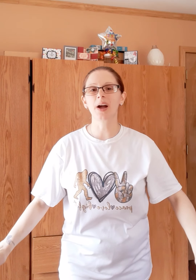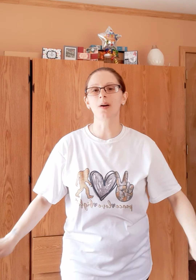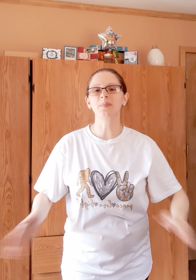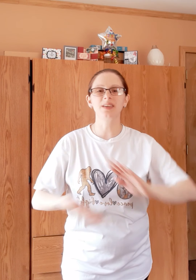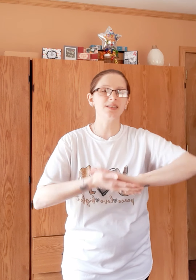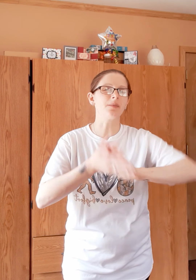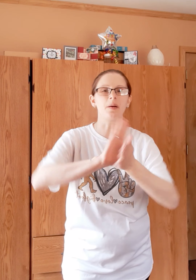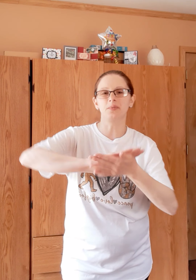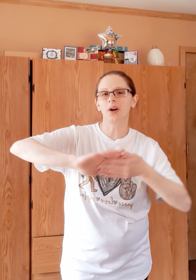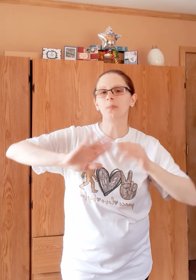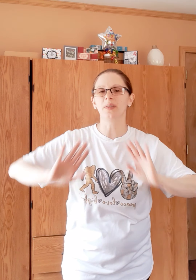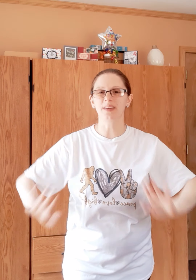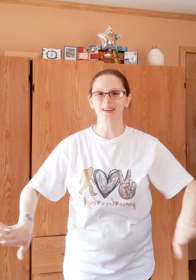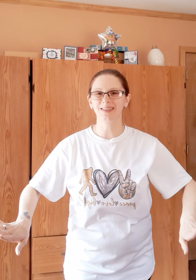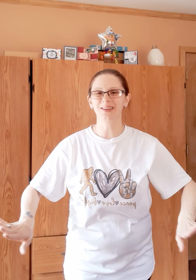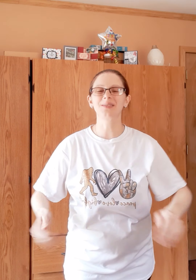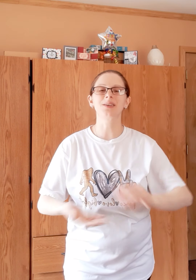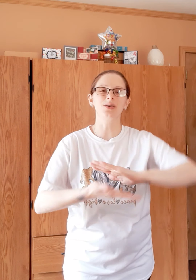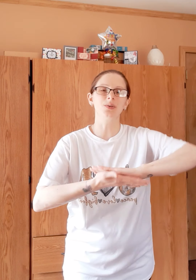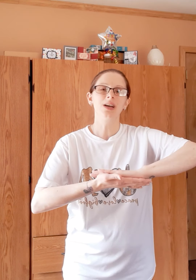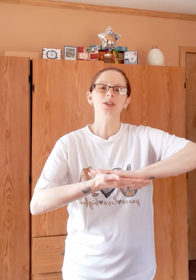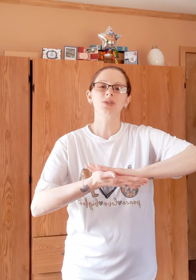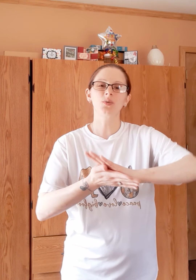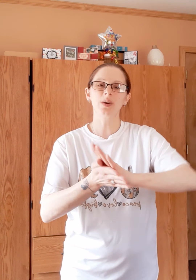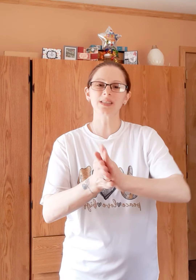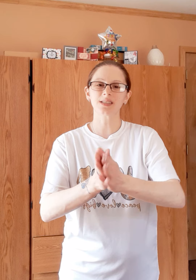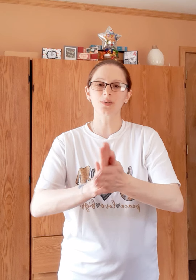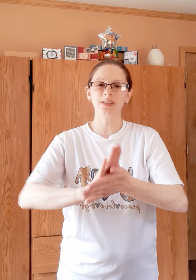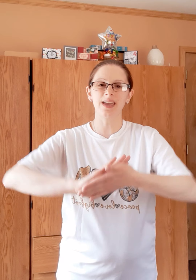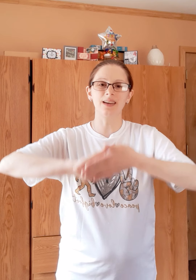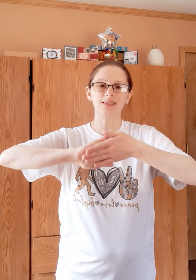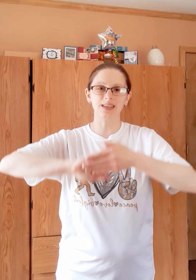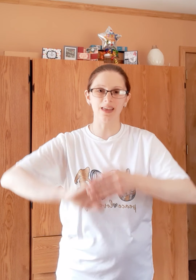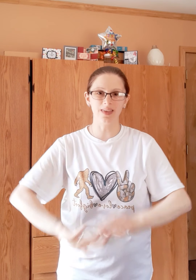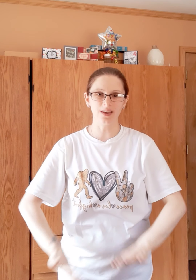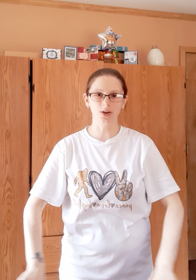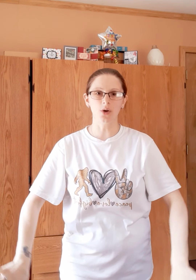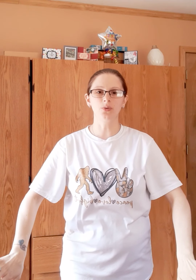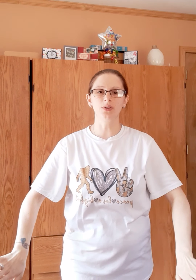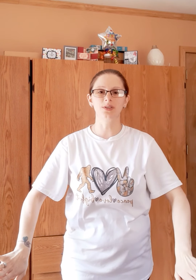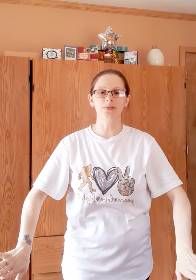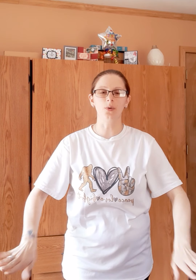want peace. I'm done with it. So you twist those hands and then go towards the floor.